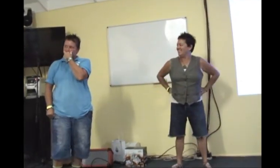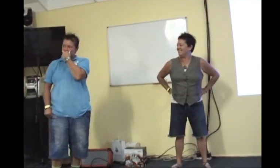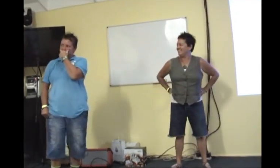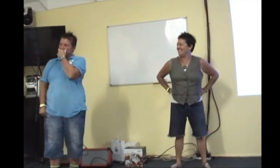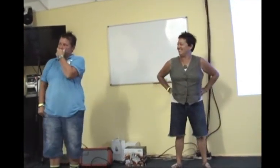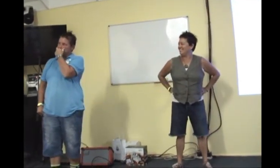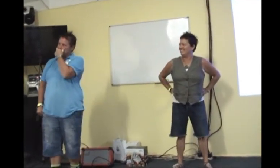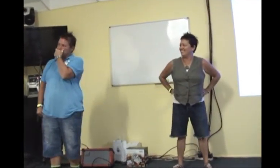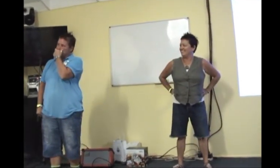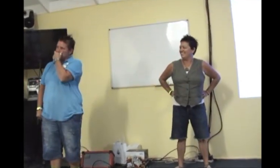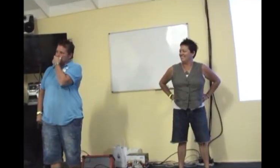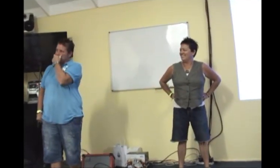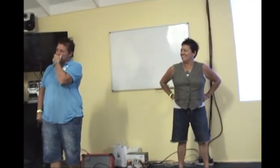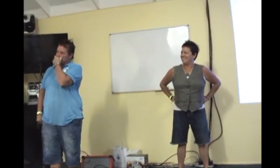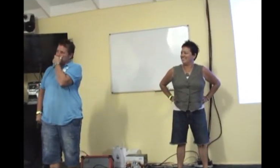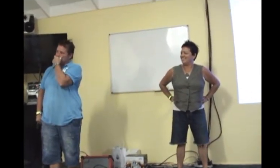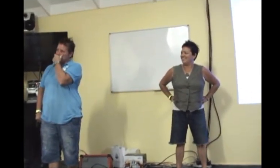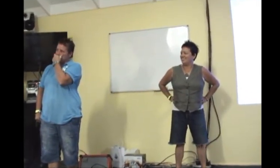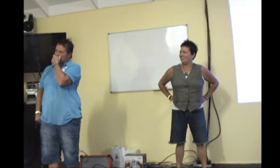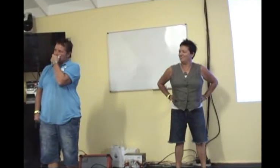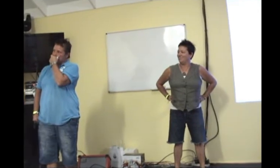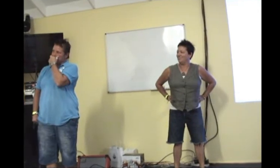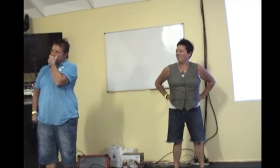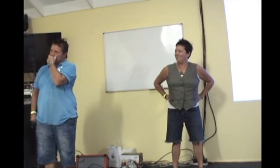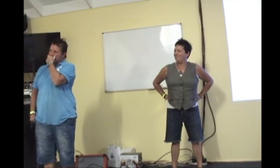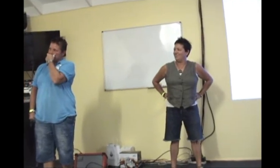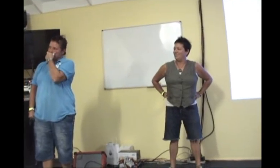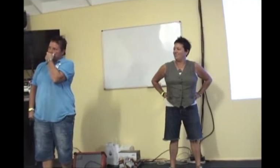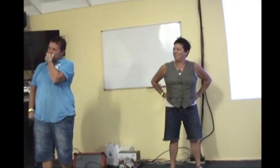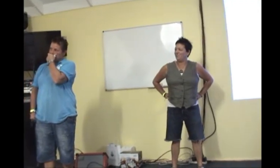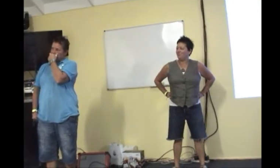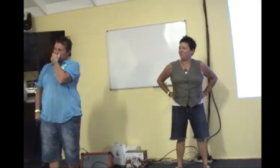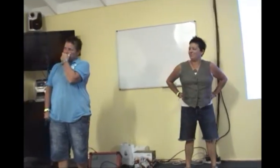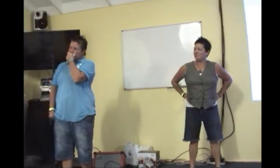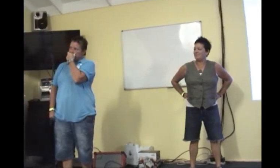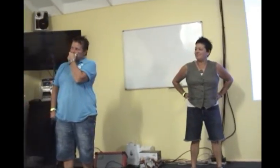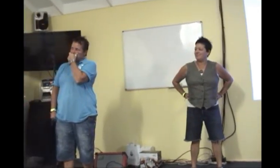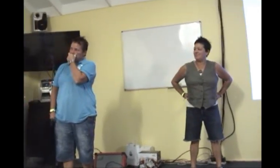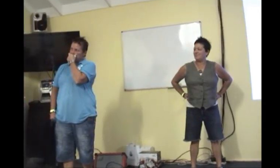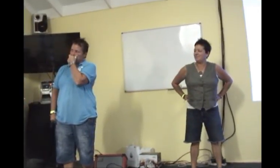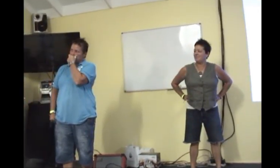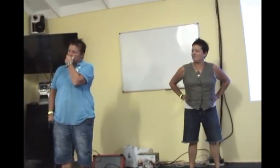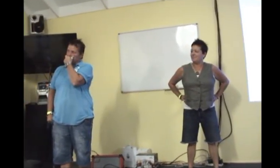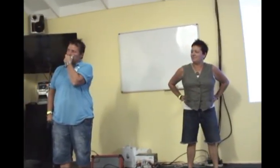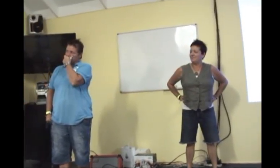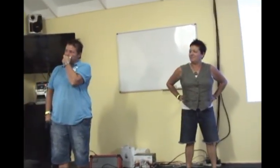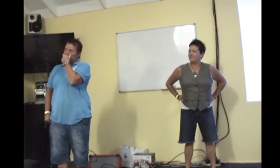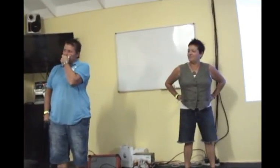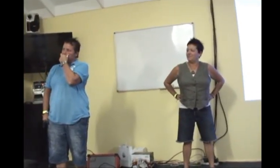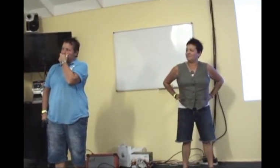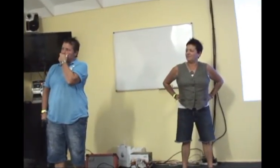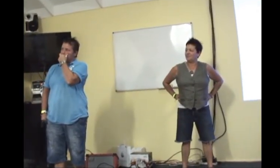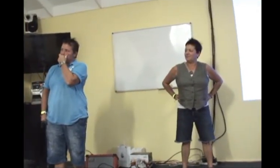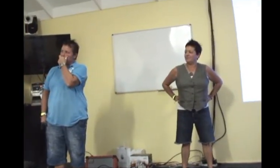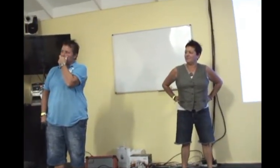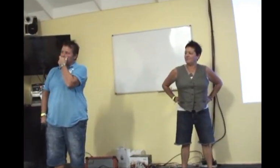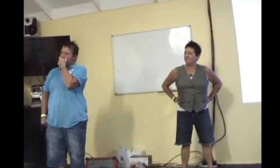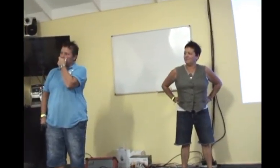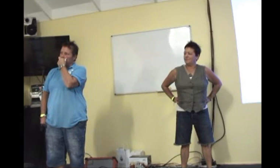And Tania was coming over to the house every now and again to teach me a little bit about signing, and by the next week when she'd arrived I'd forgotten what